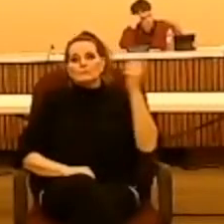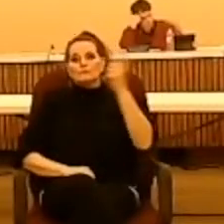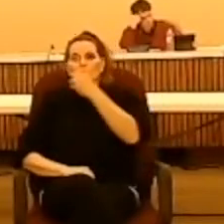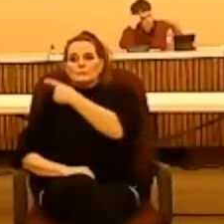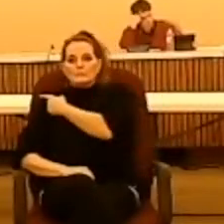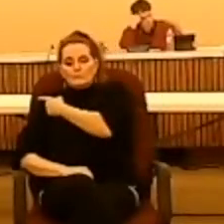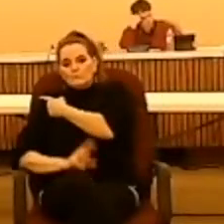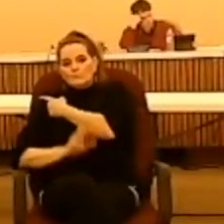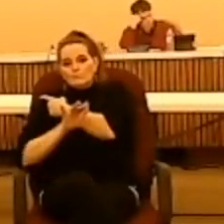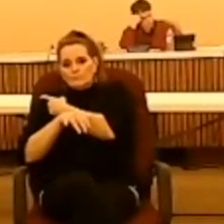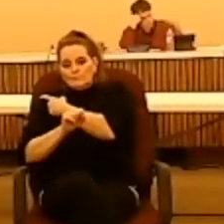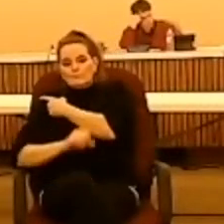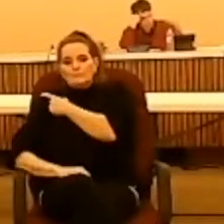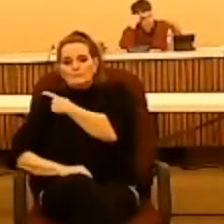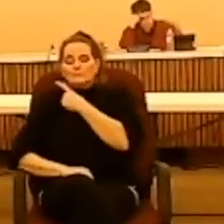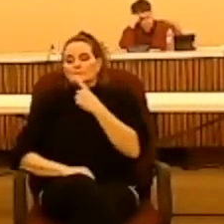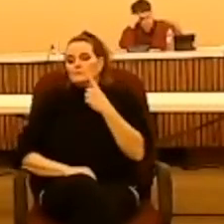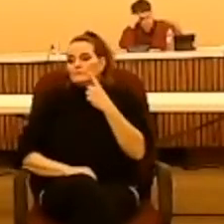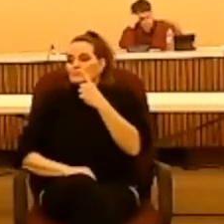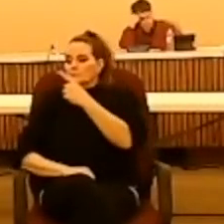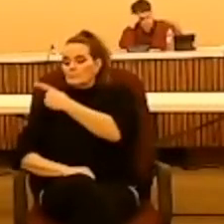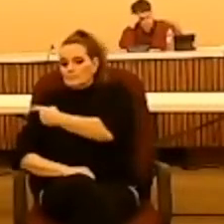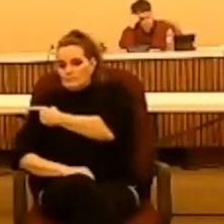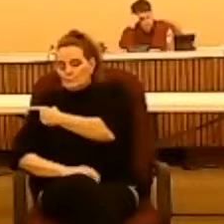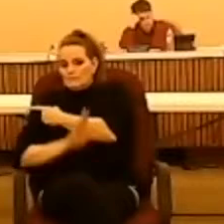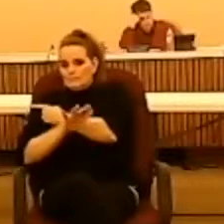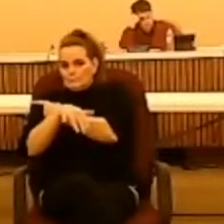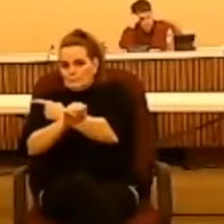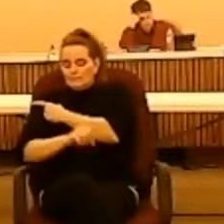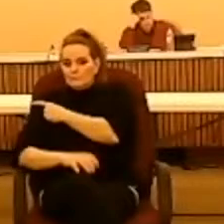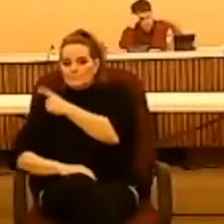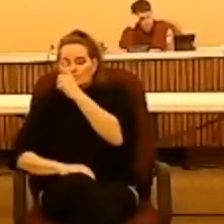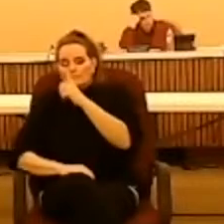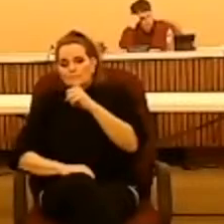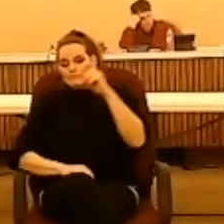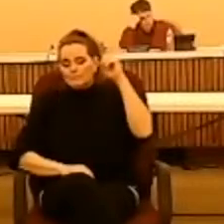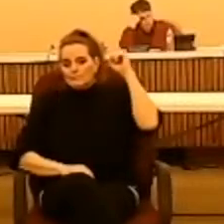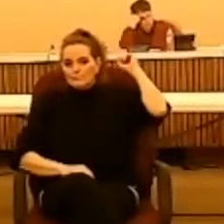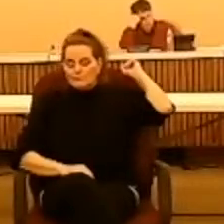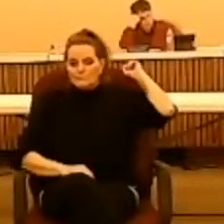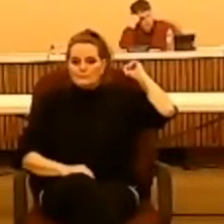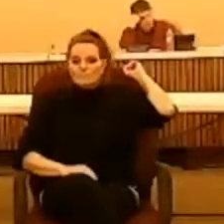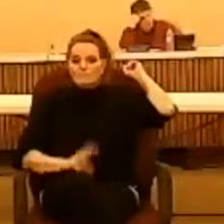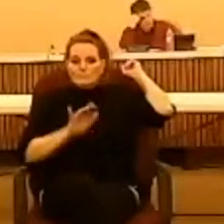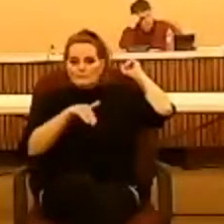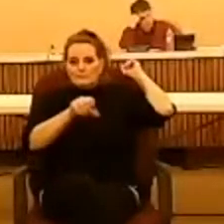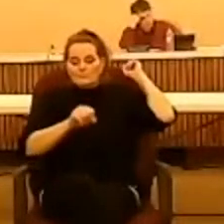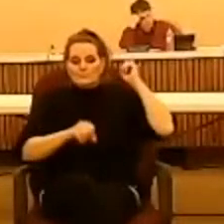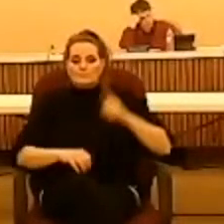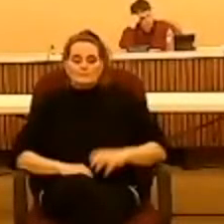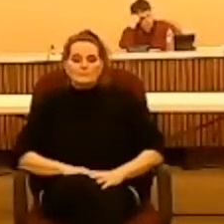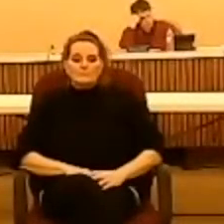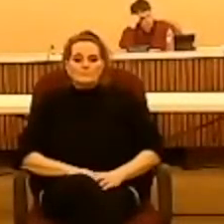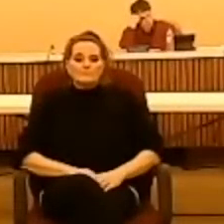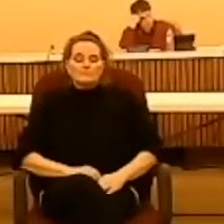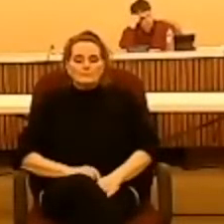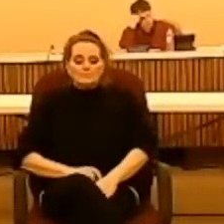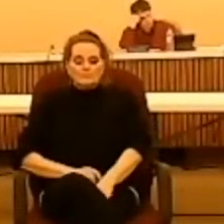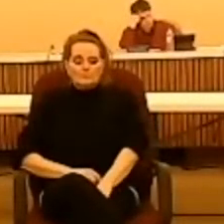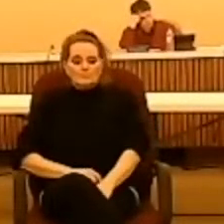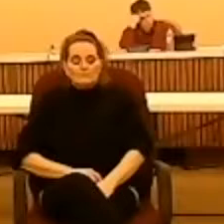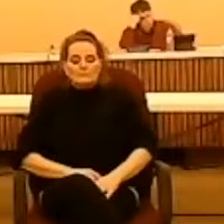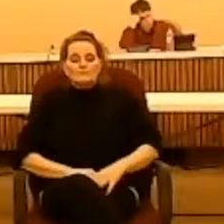Councilmember Safranek, Aye. Councilmember Bolzner, Aye. Supervisor Schultz. Aye.